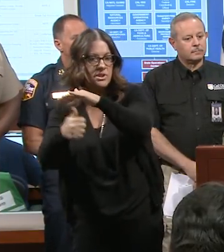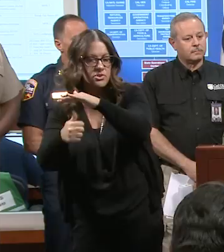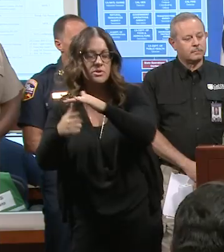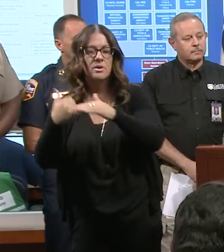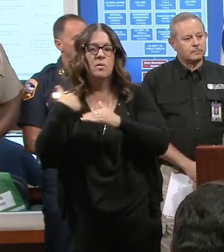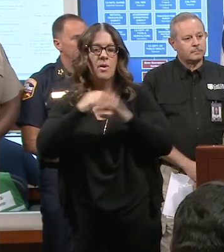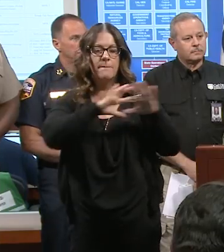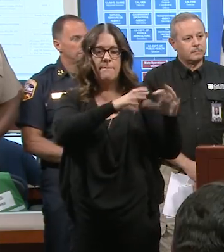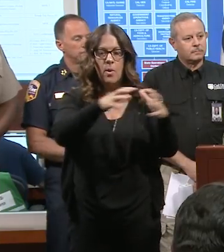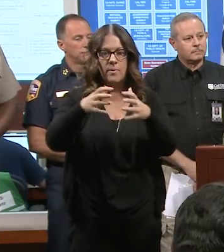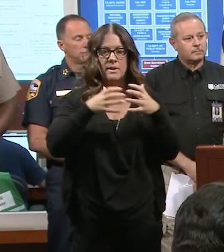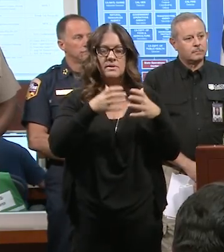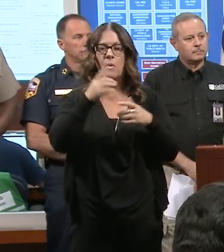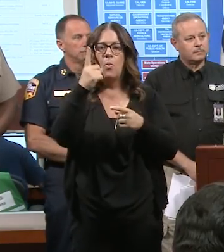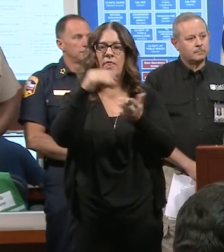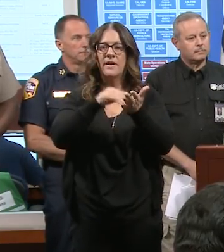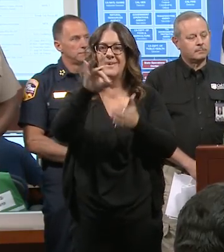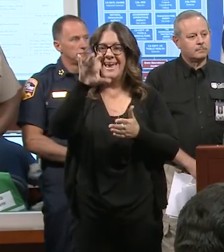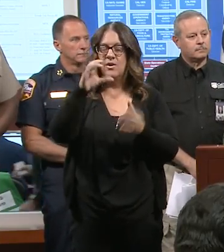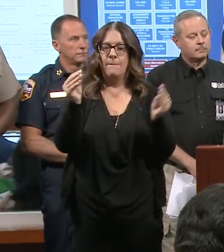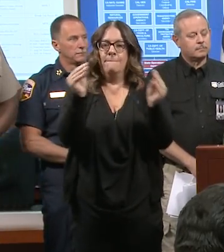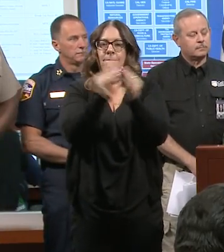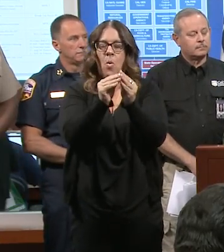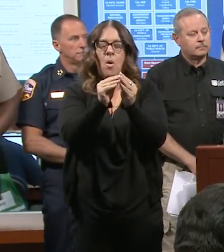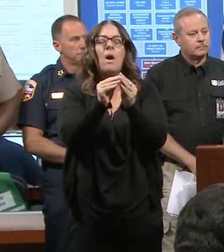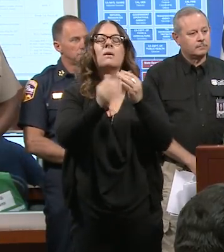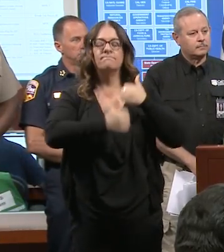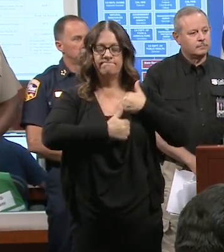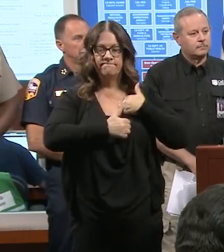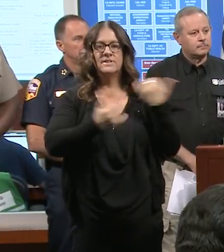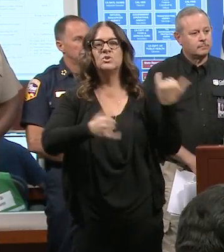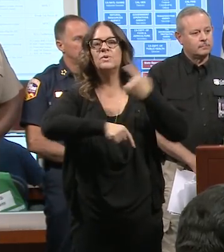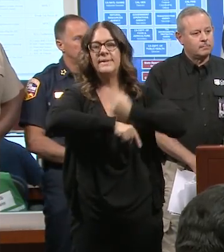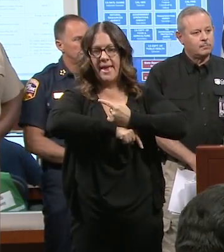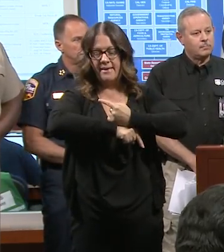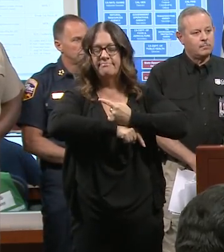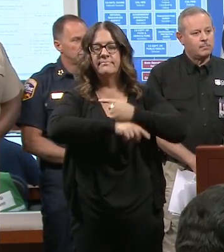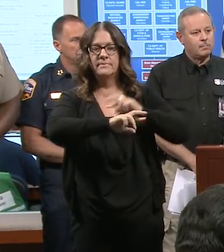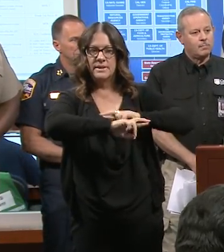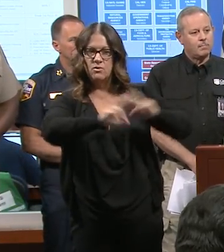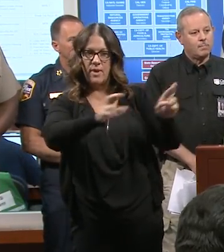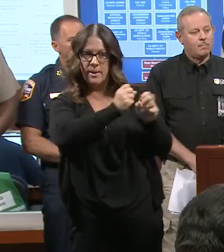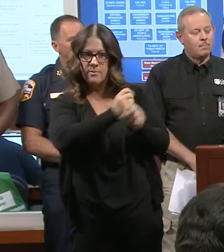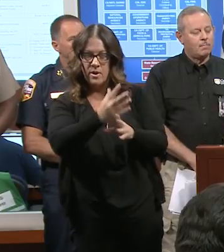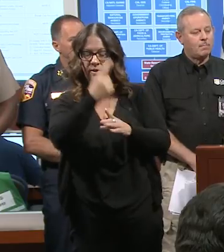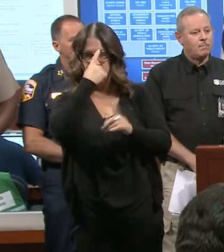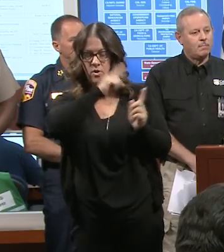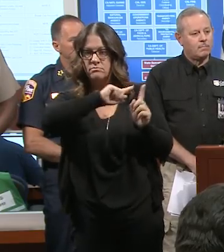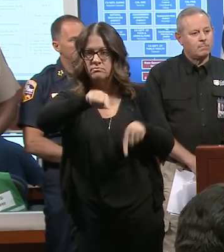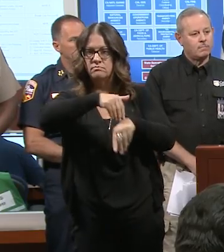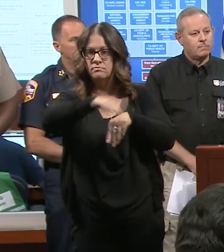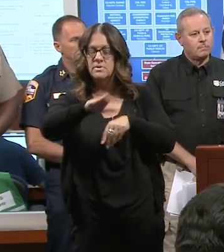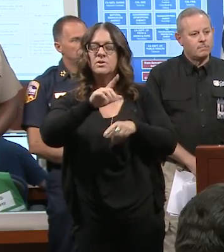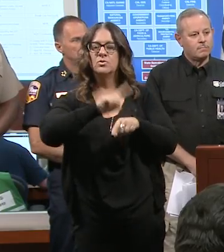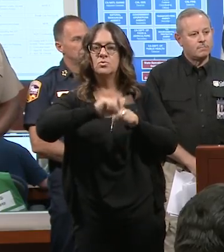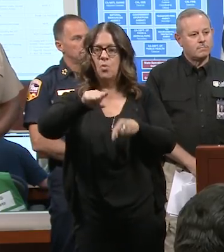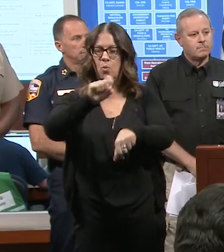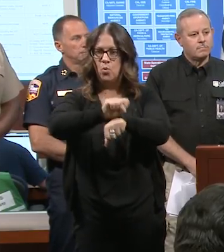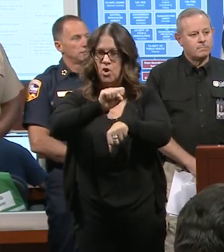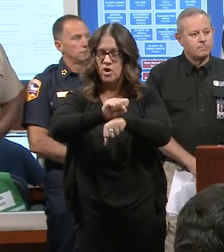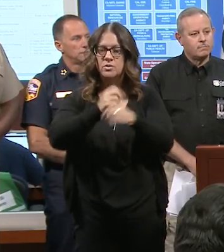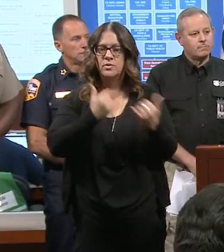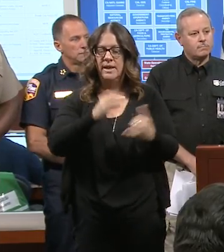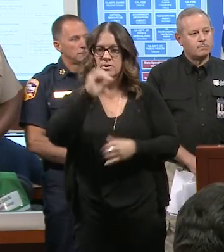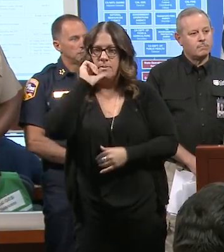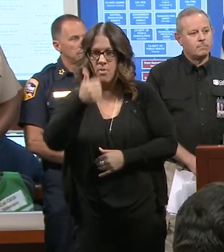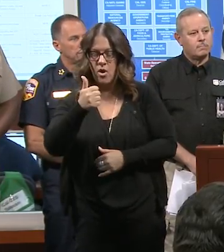mobilizing an additional 1,800 soldiers and airmen today that'll be available for duty later today and tomorrow. That includes the